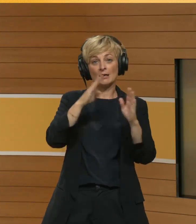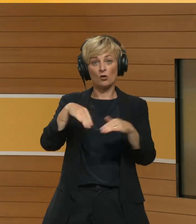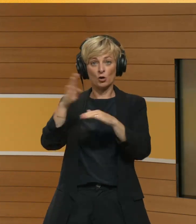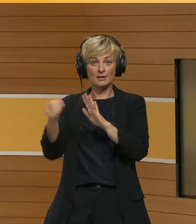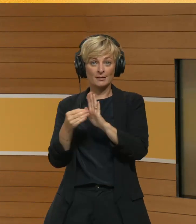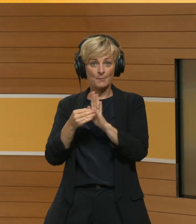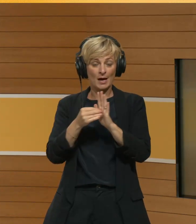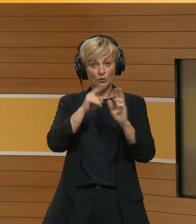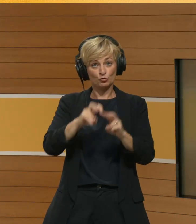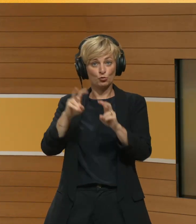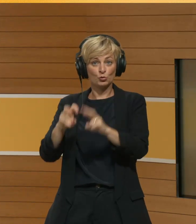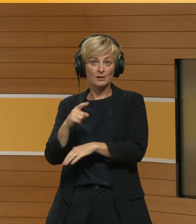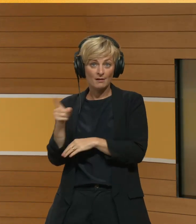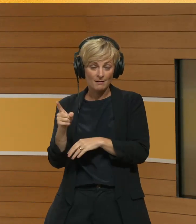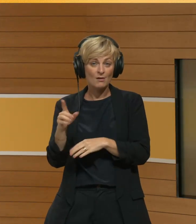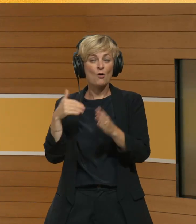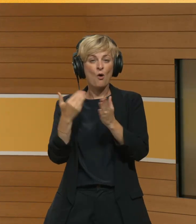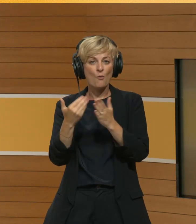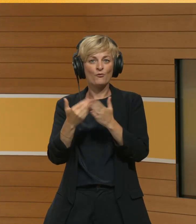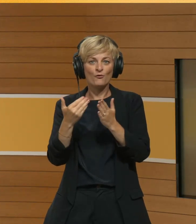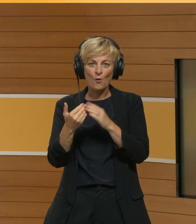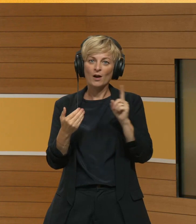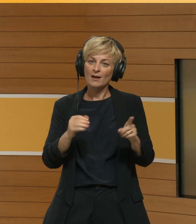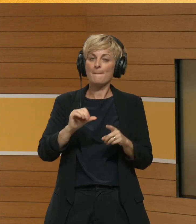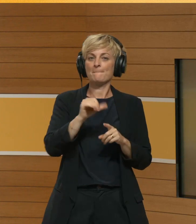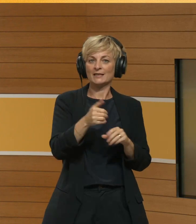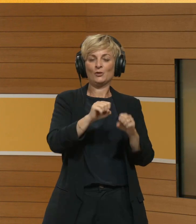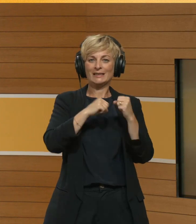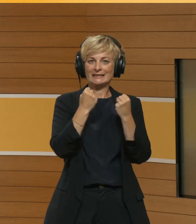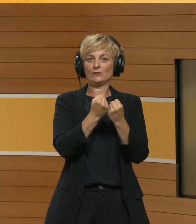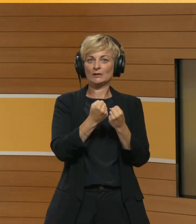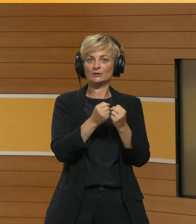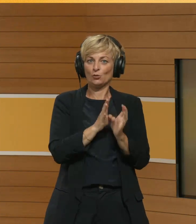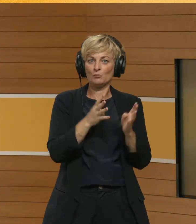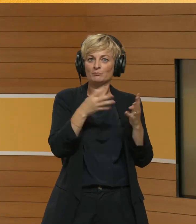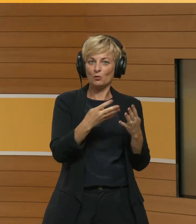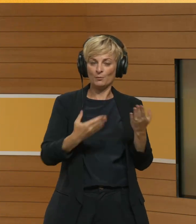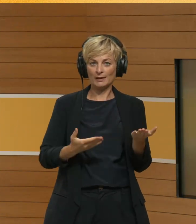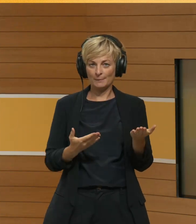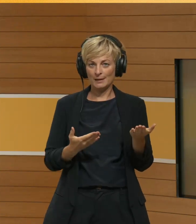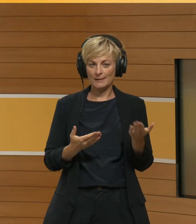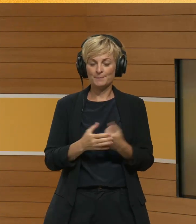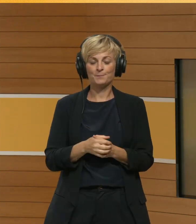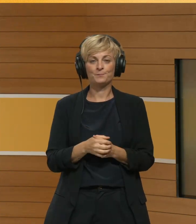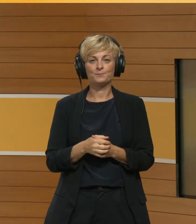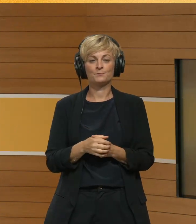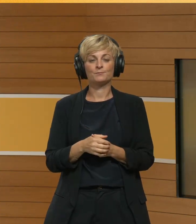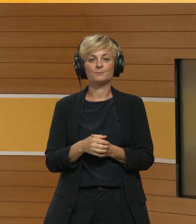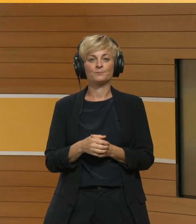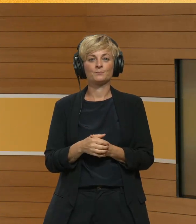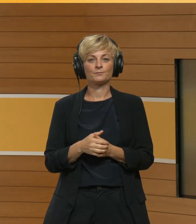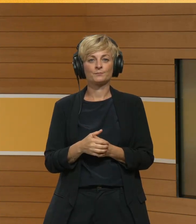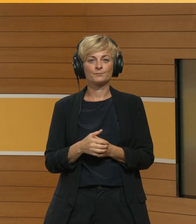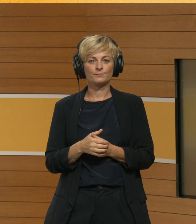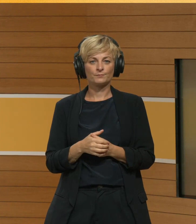spectacular and very special situation. It was very, very impressive to see the engagement also during monthly learning collaborators.